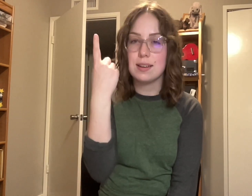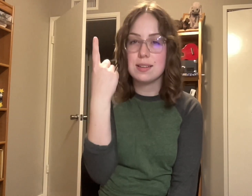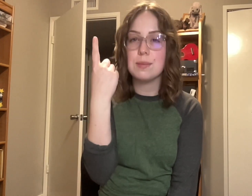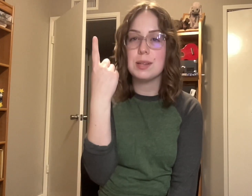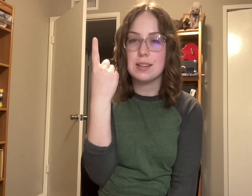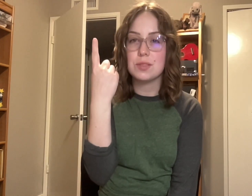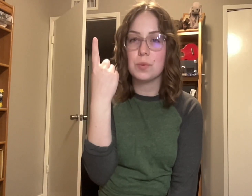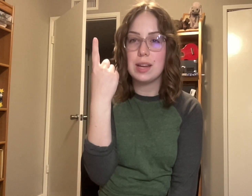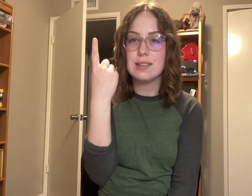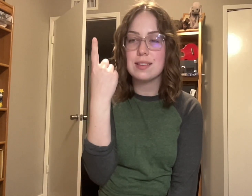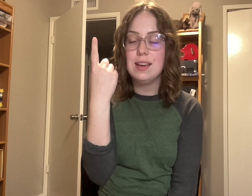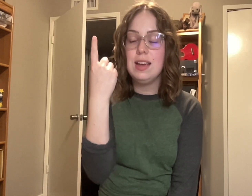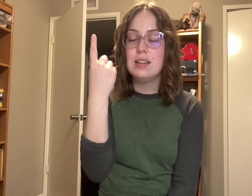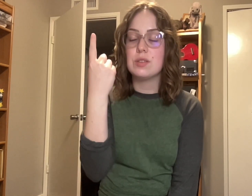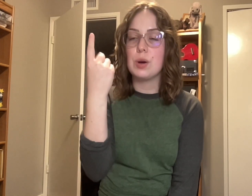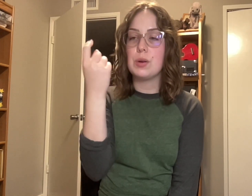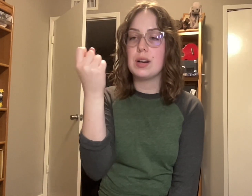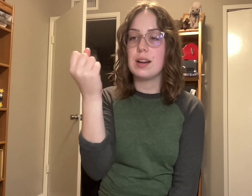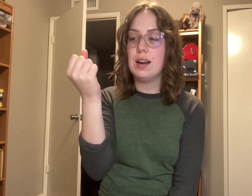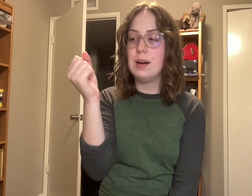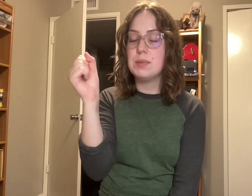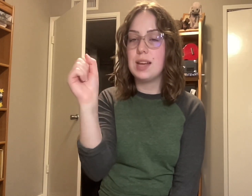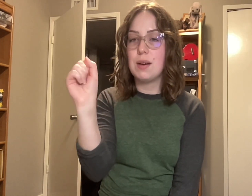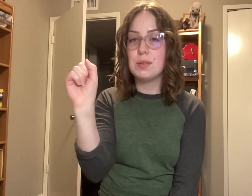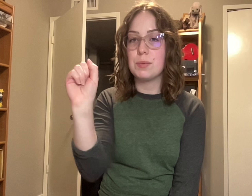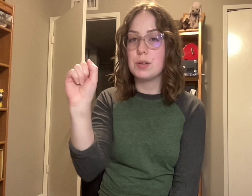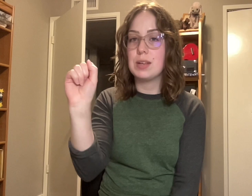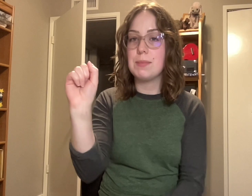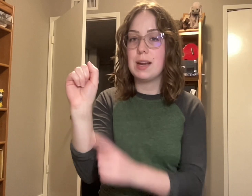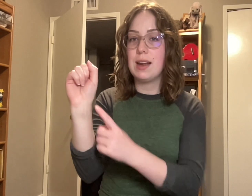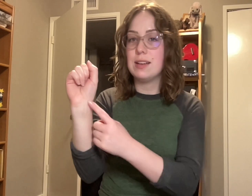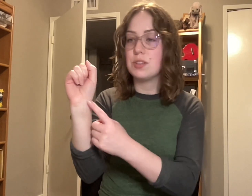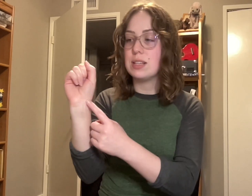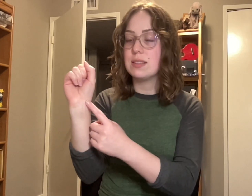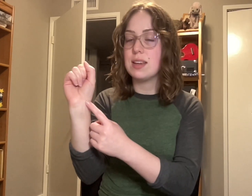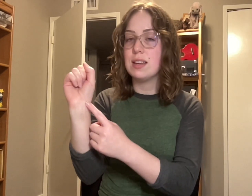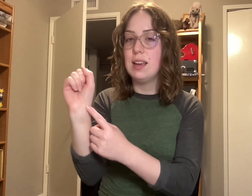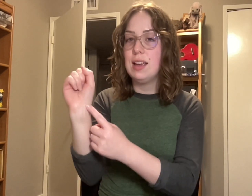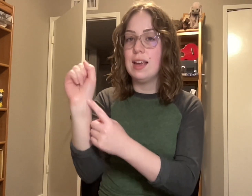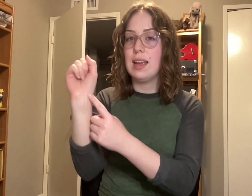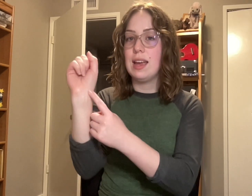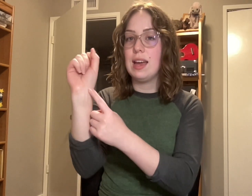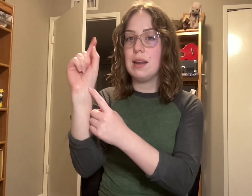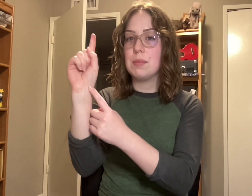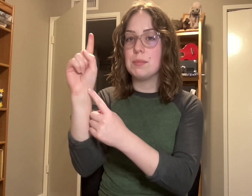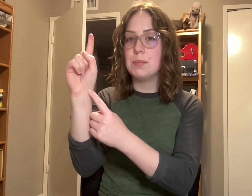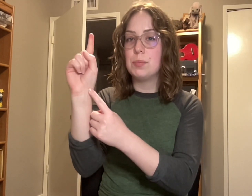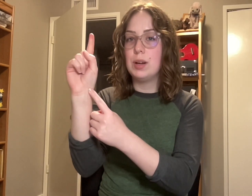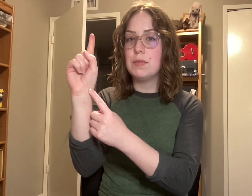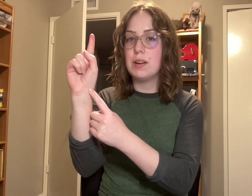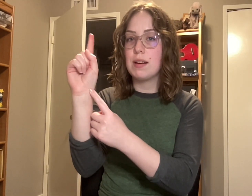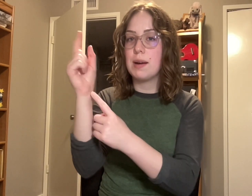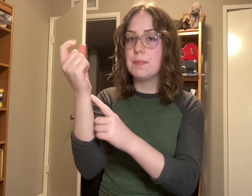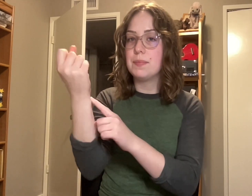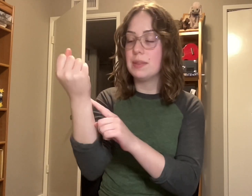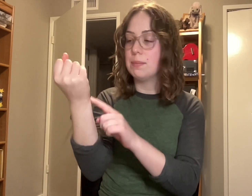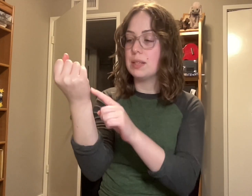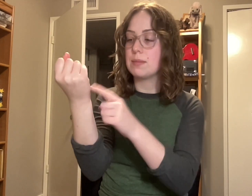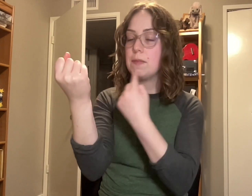him and his ways. So you're going to come down and rotate my hand so you can see it and point a finger up, but it's going to be